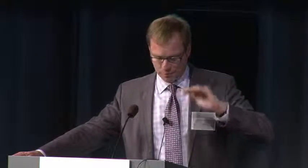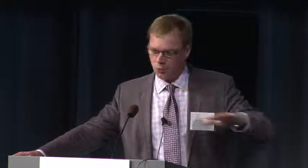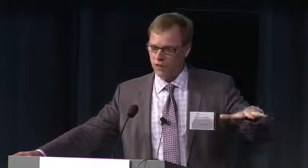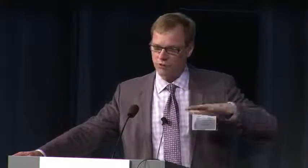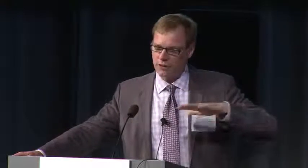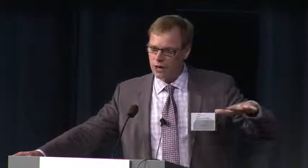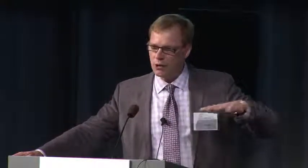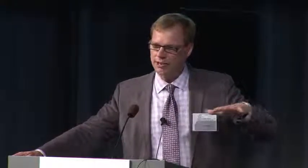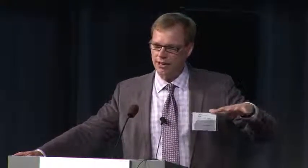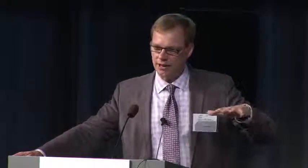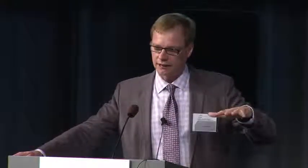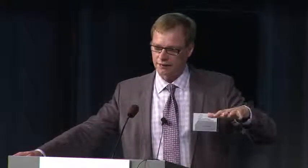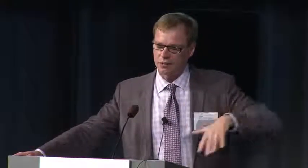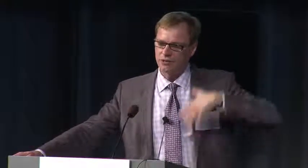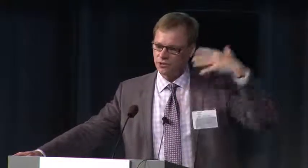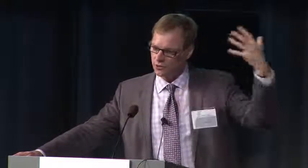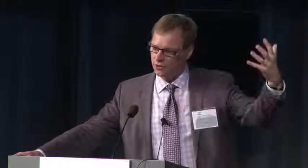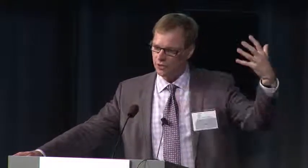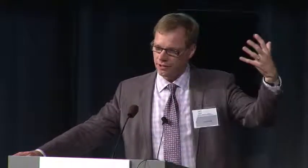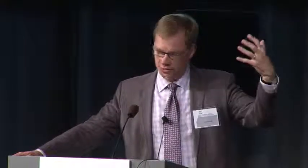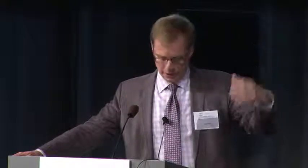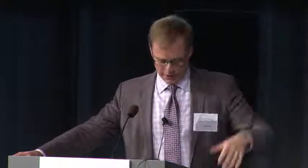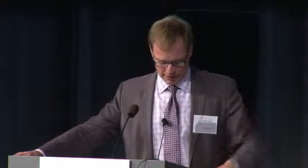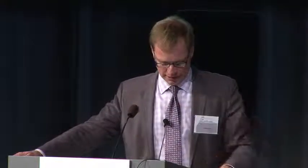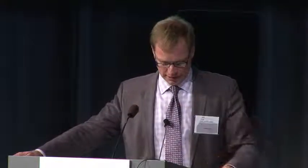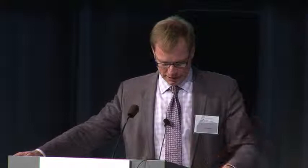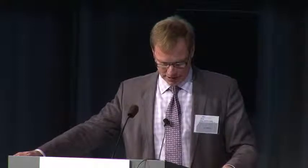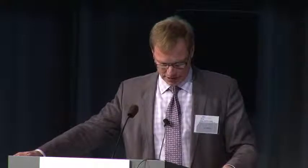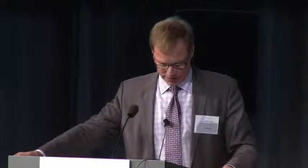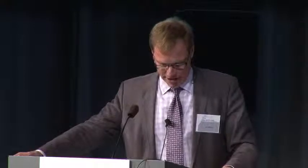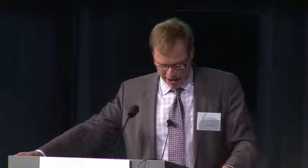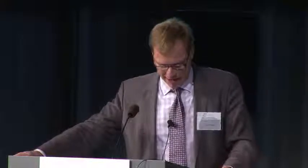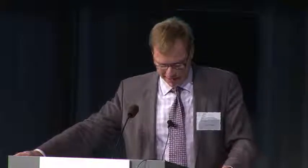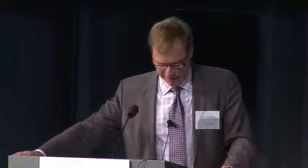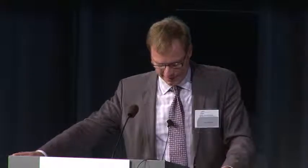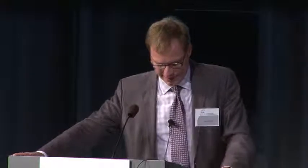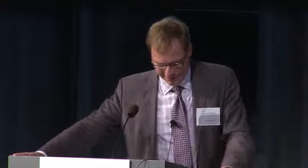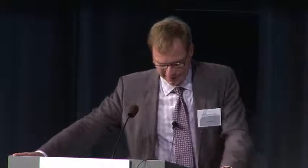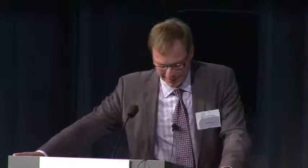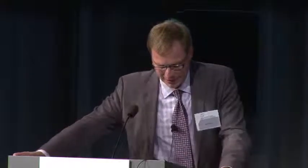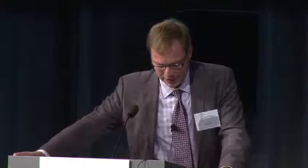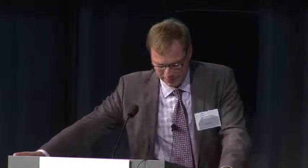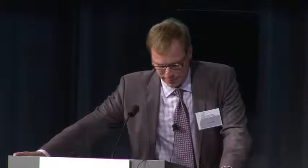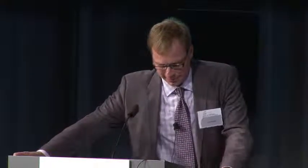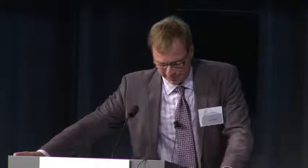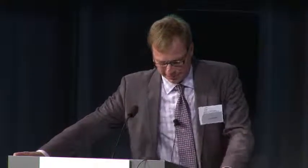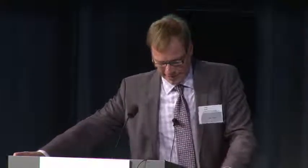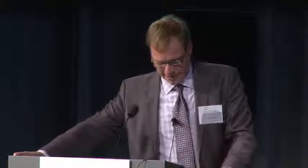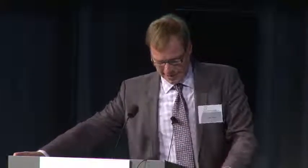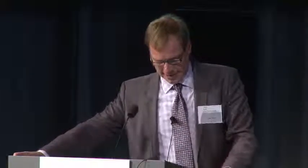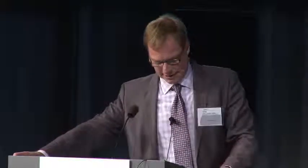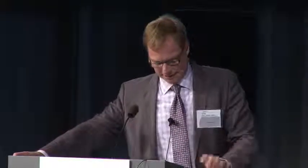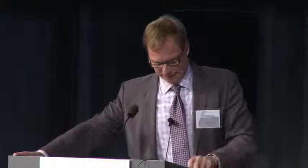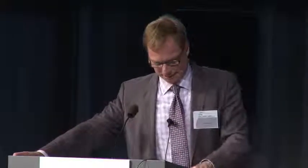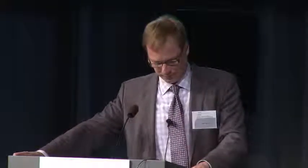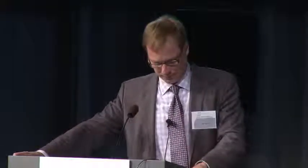shift from one of the lowest art forms to the highest, and that's always puzzled